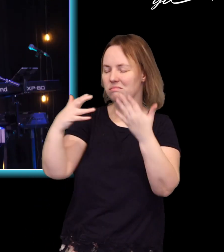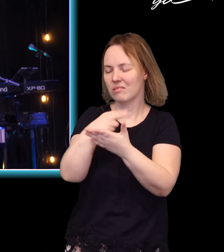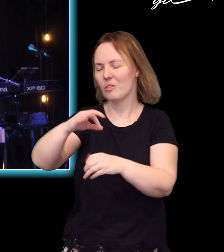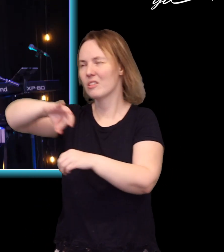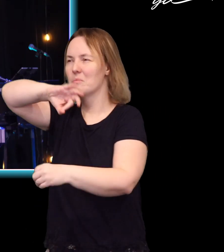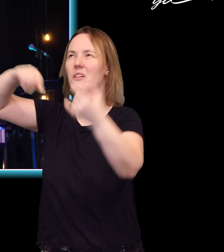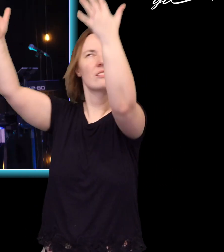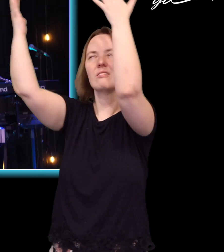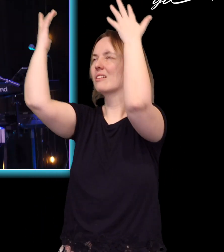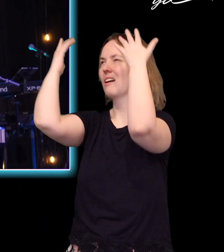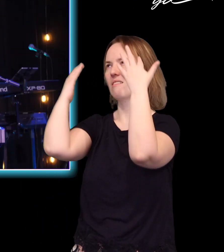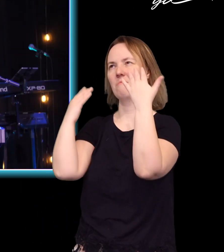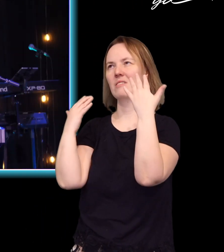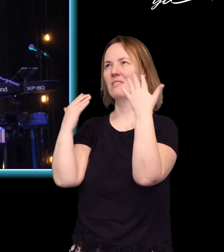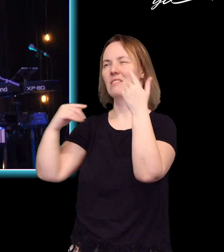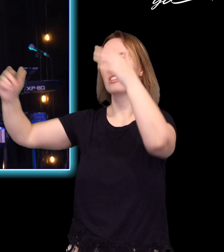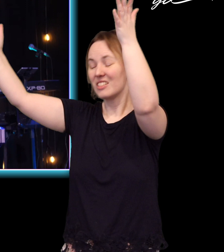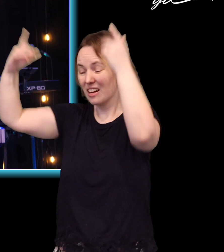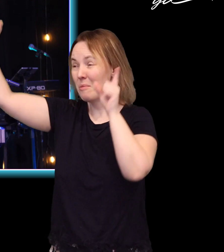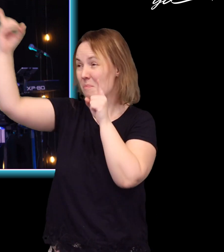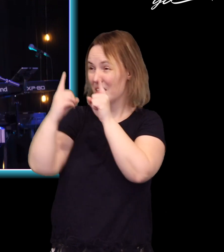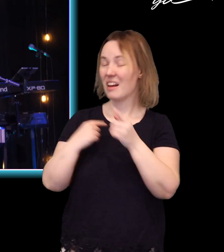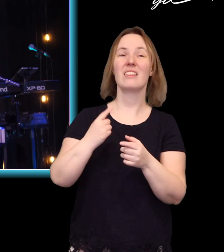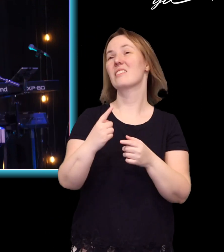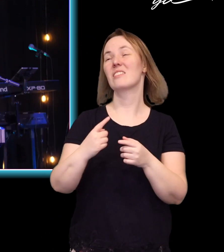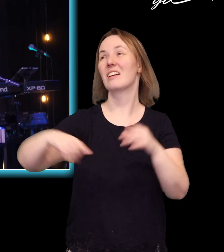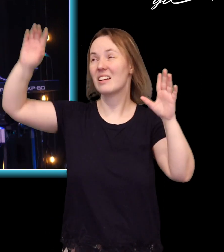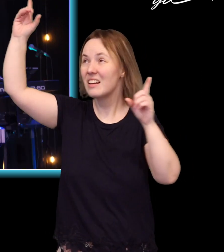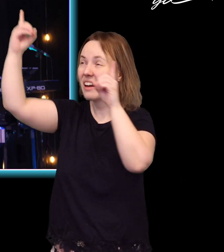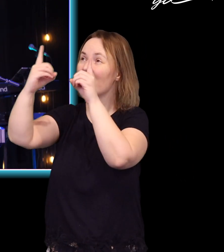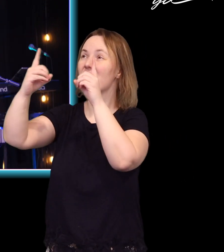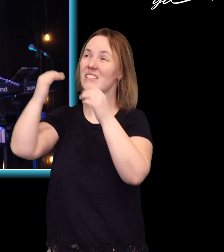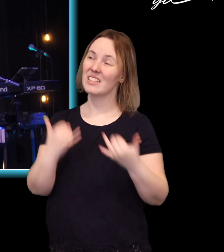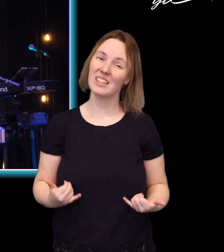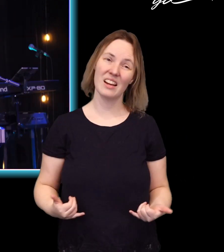Spirit? Would you come and meet us, Lord? Would you encounter us today?